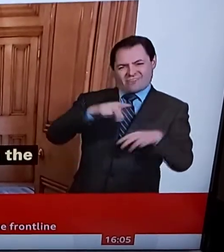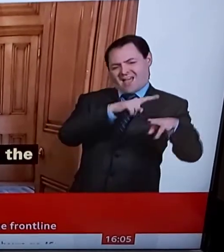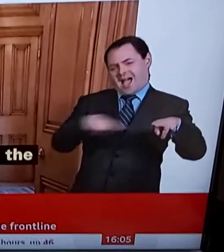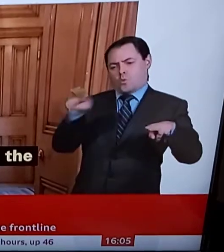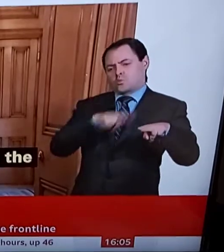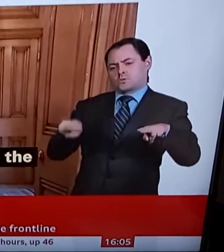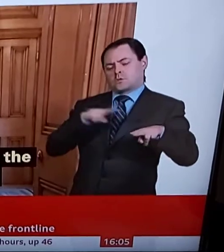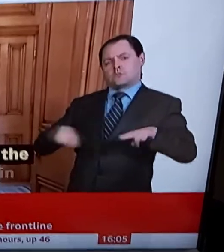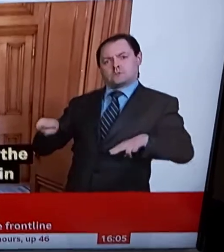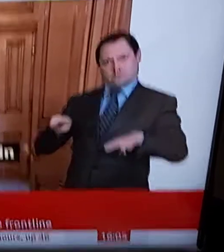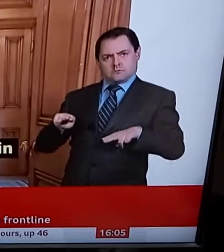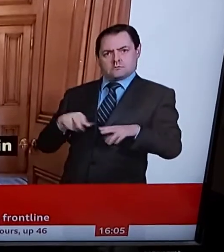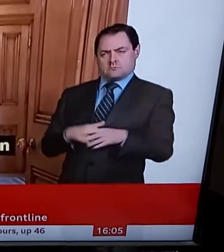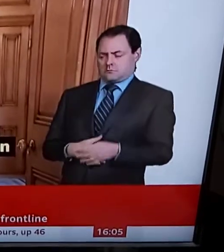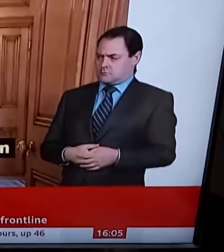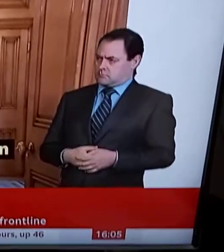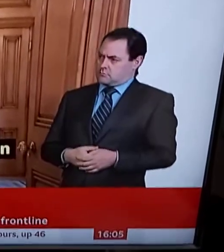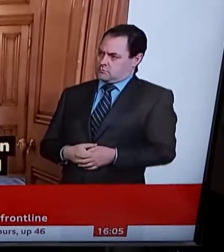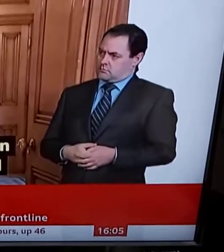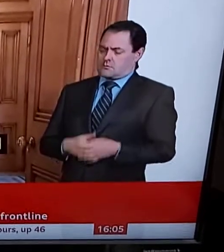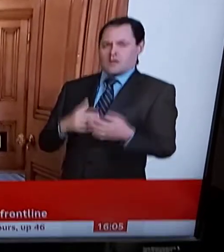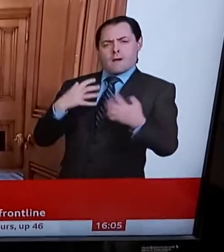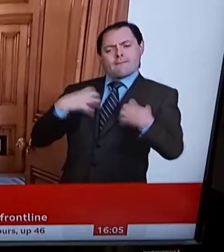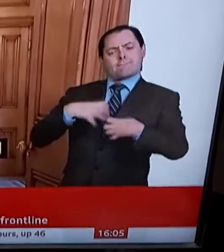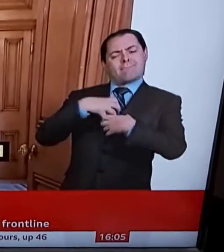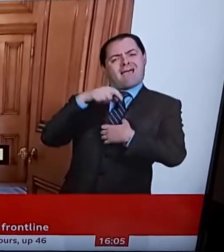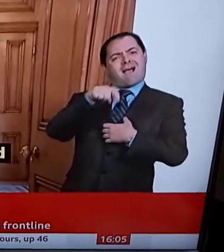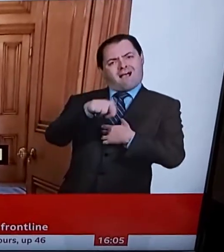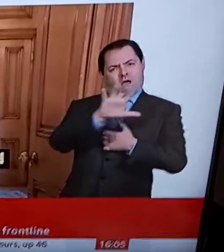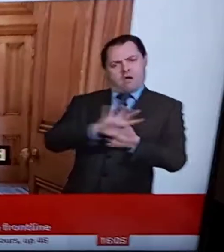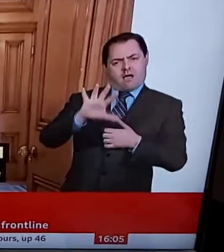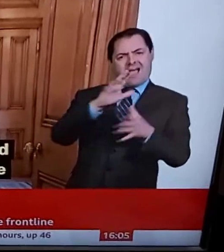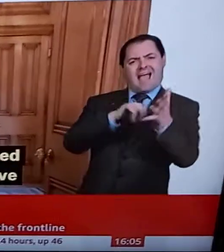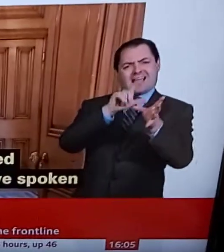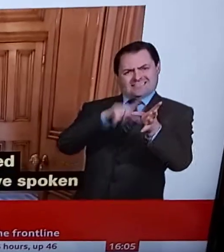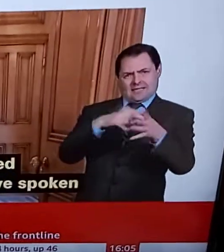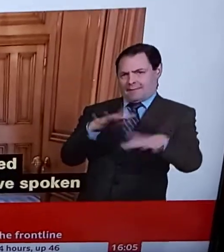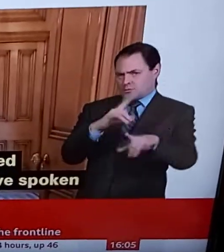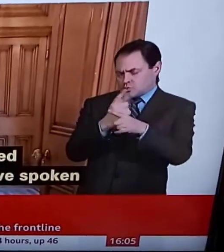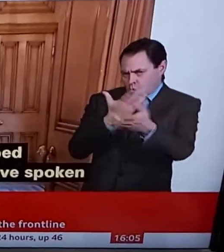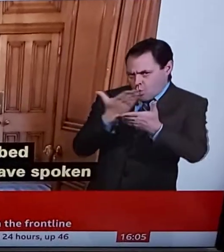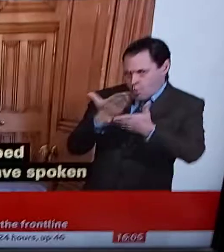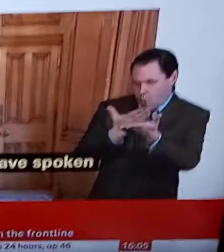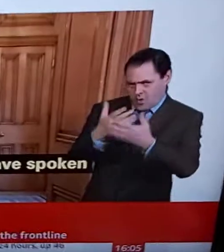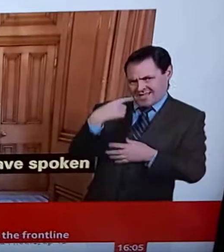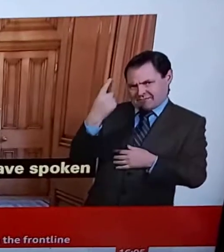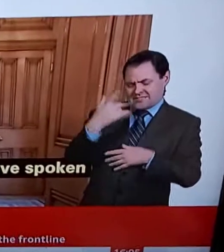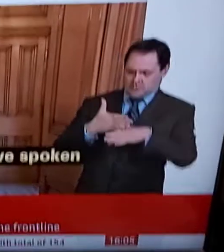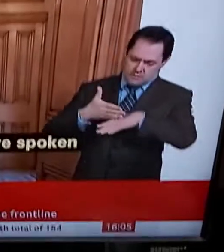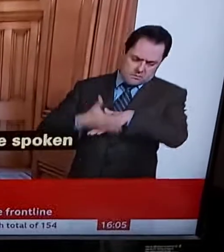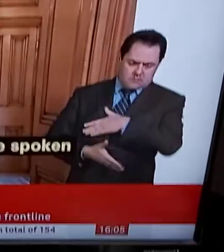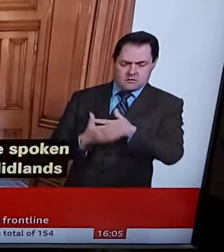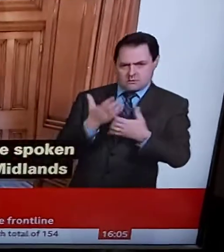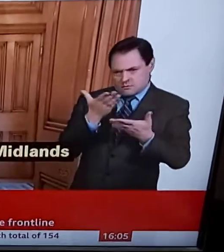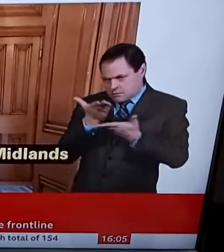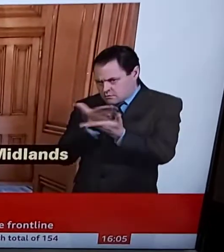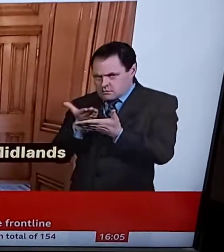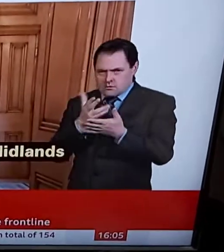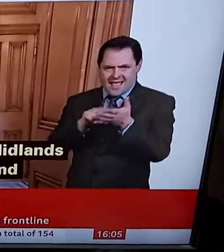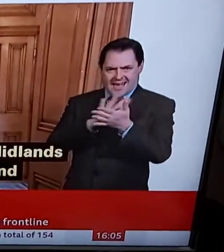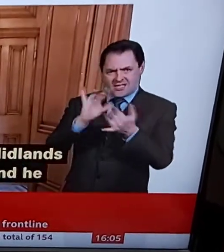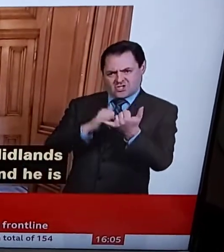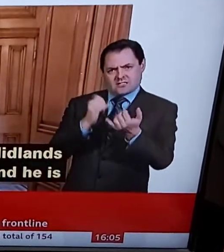Nightingale Hospital. I've spoken to the Mayor of the West Midlands, Andy Streetfair, today, and he is doing all he can with the NHS to accelerate